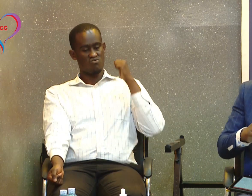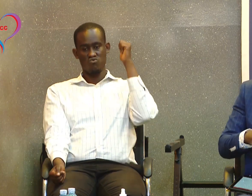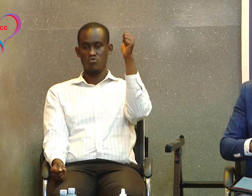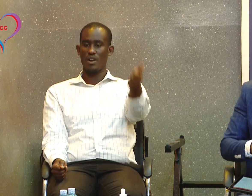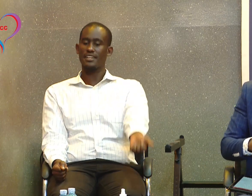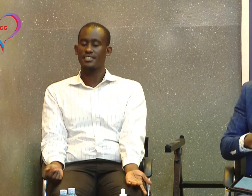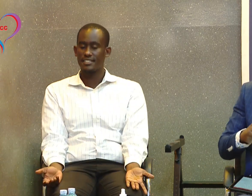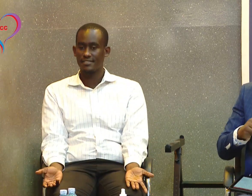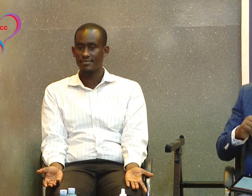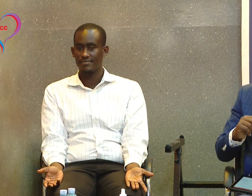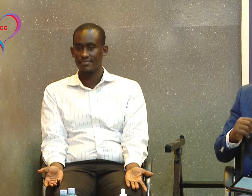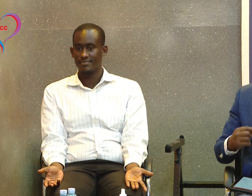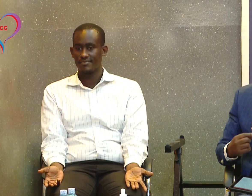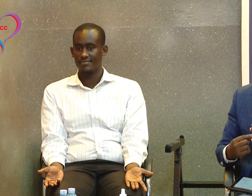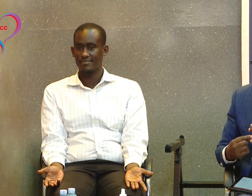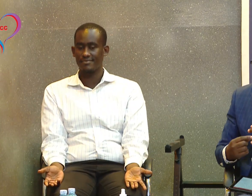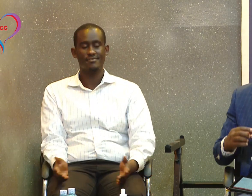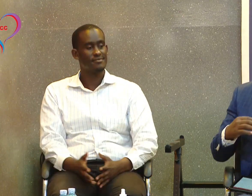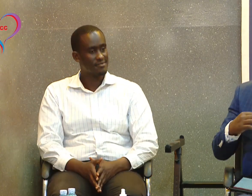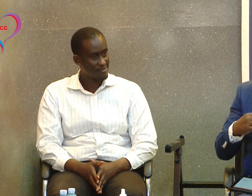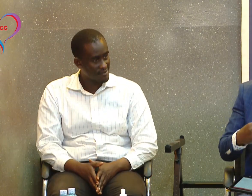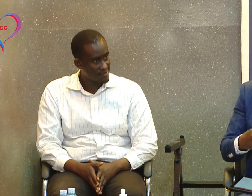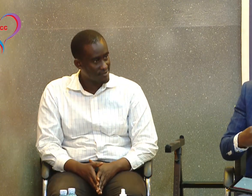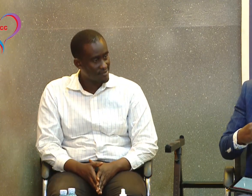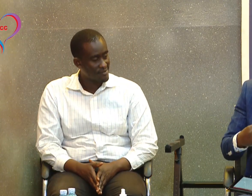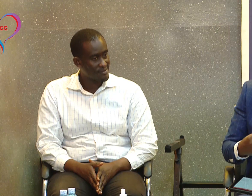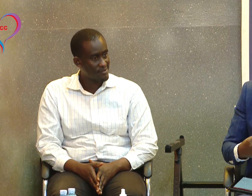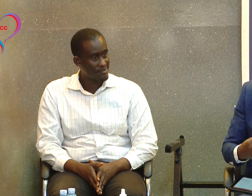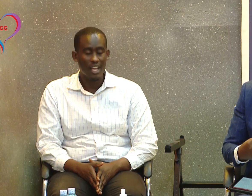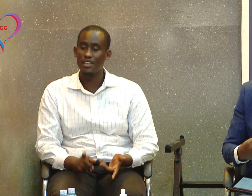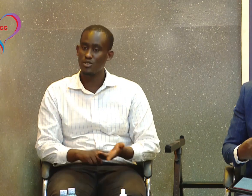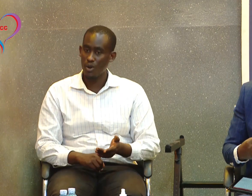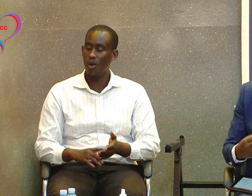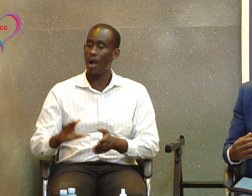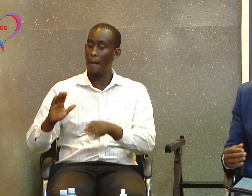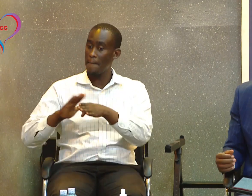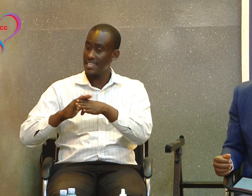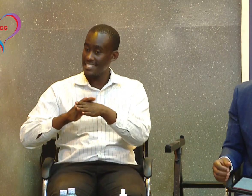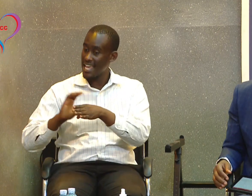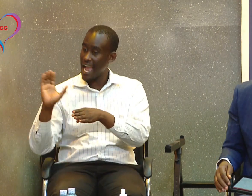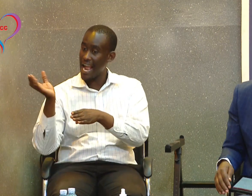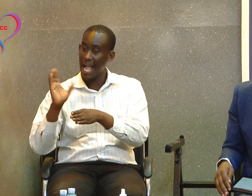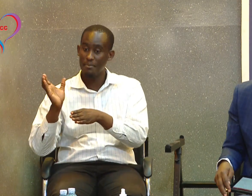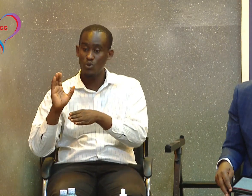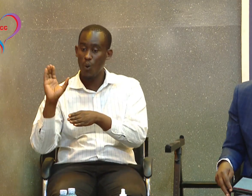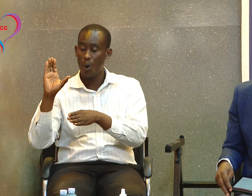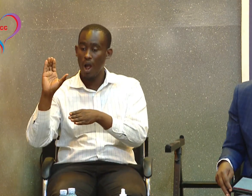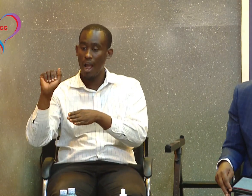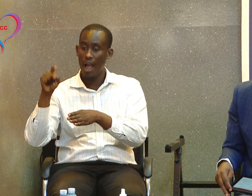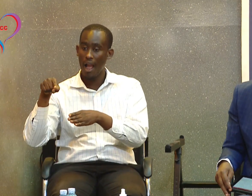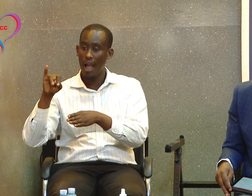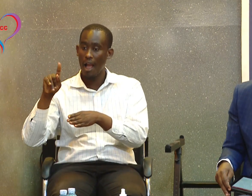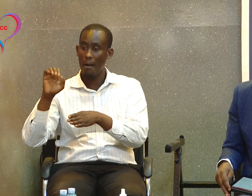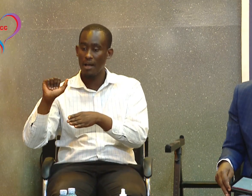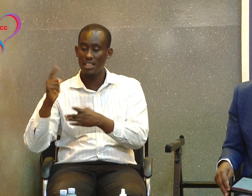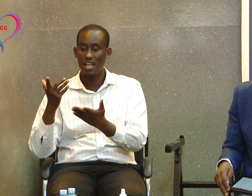got from salary, from selling what you have, or from getting a loan. Kakati abasinga mwagala capital kola business